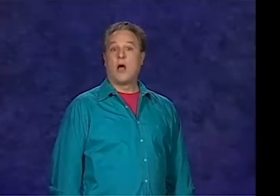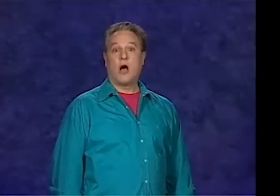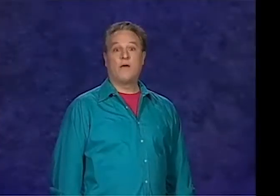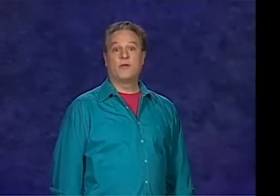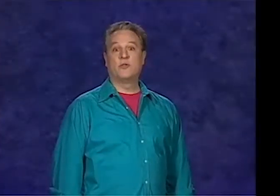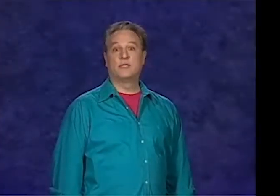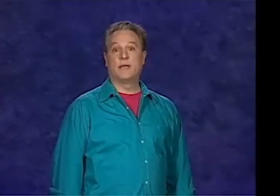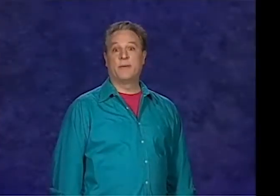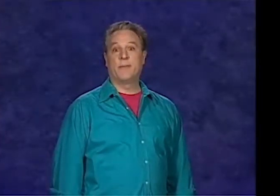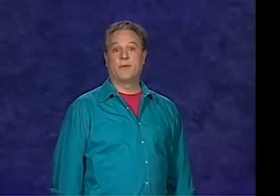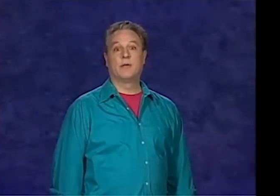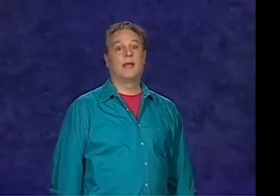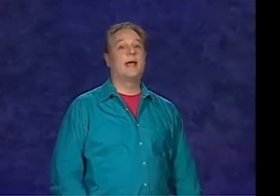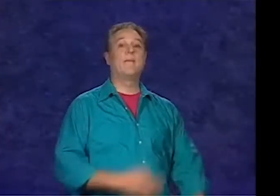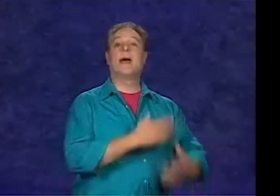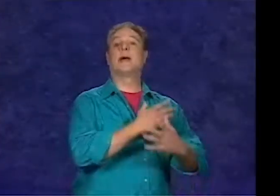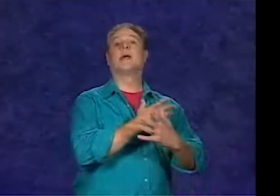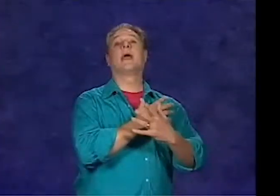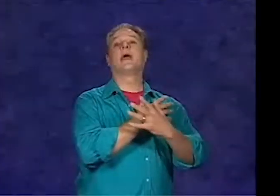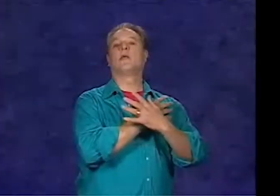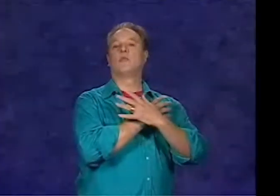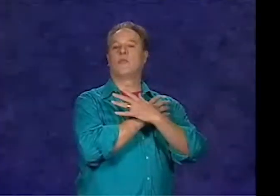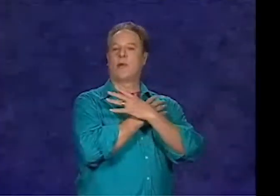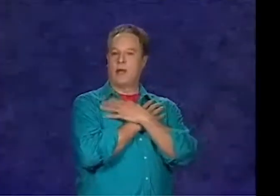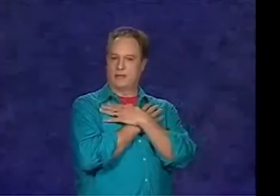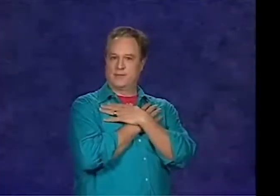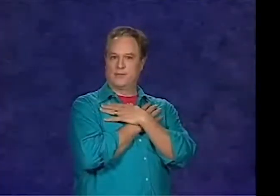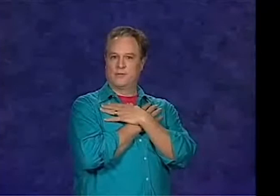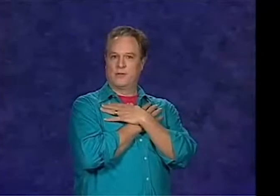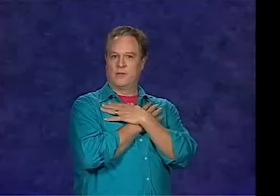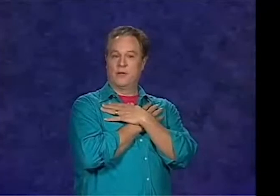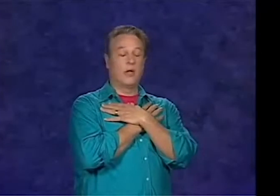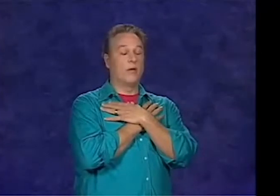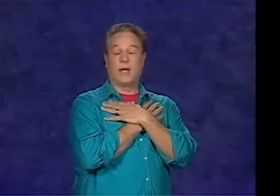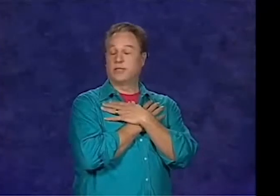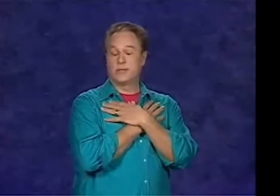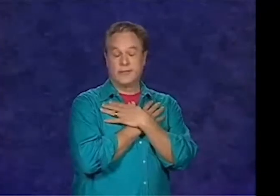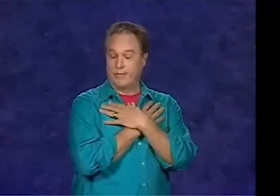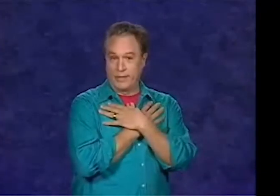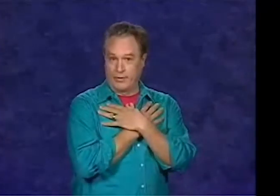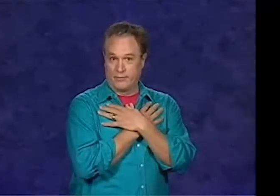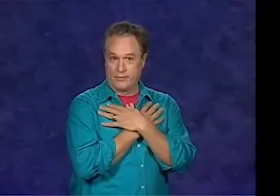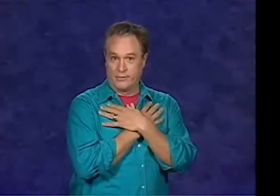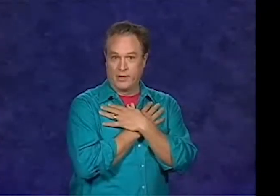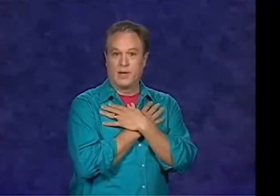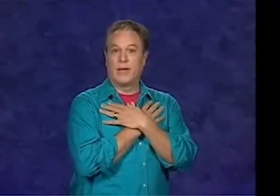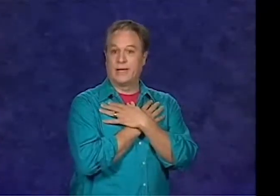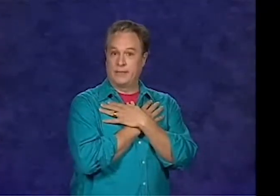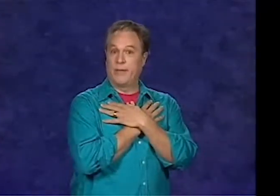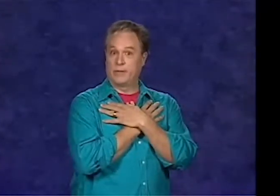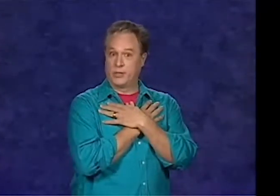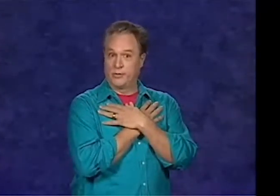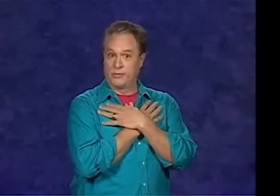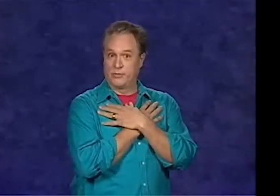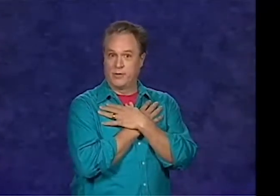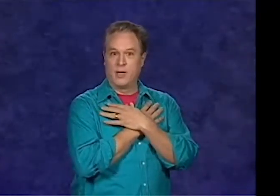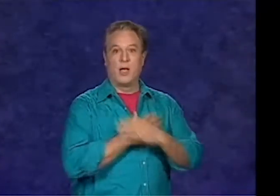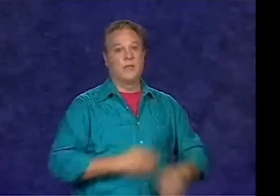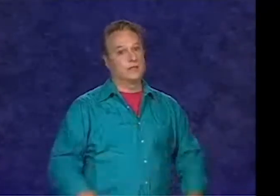Often you see people lay back and rest. No, not just dead people. Lazy people too. The sign for lazy is